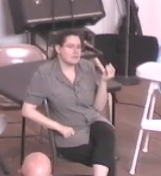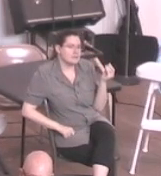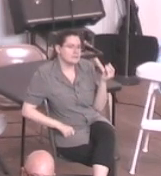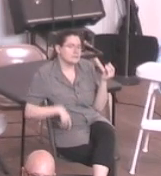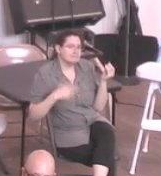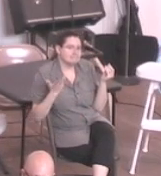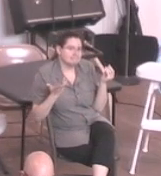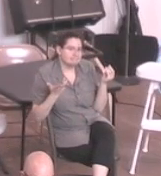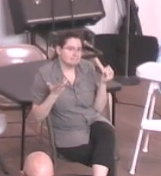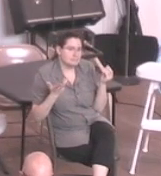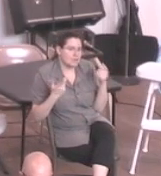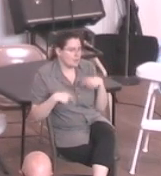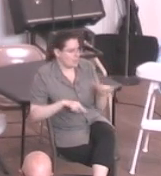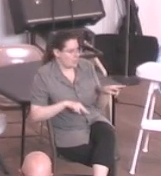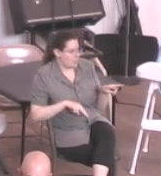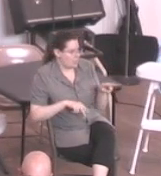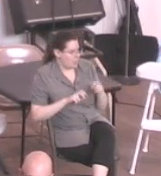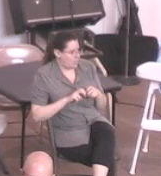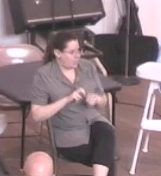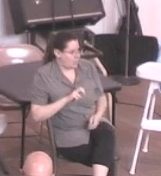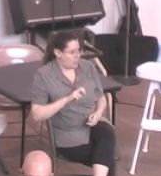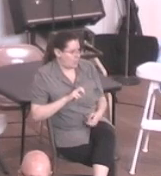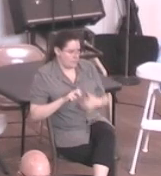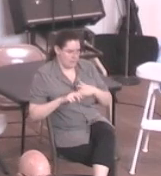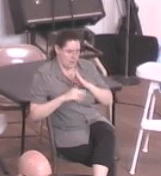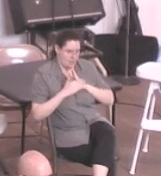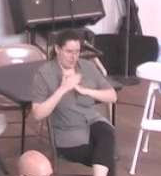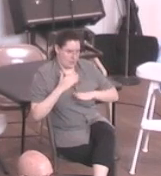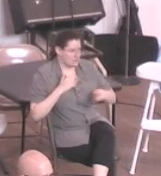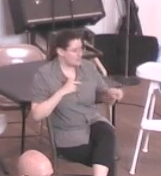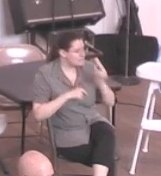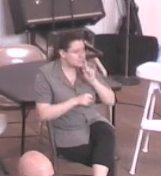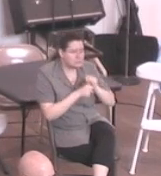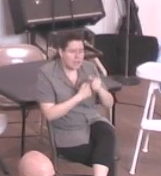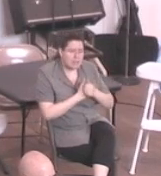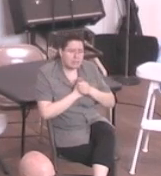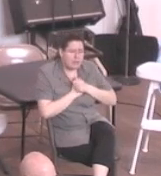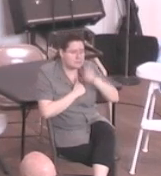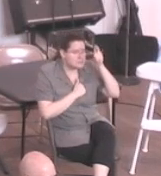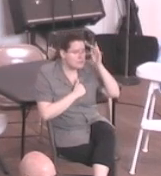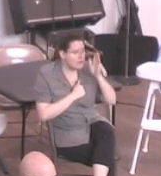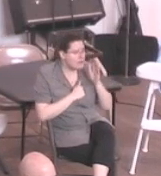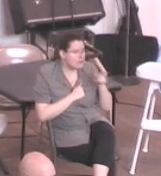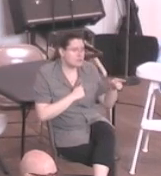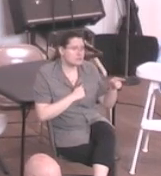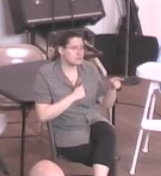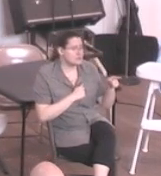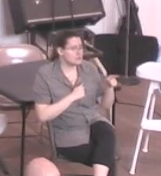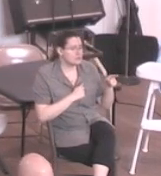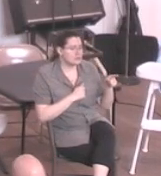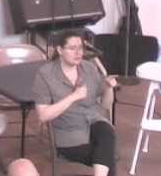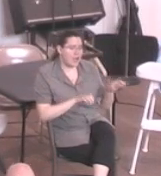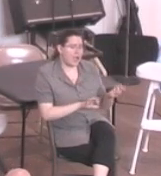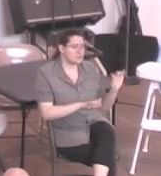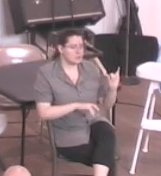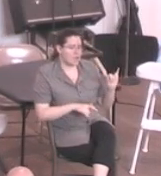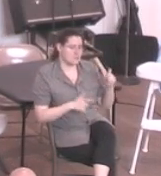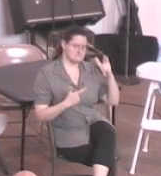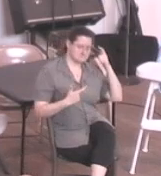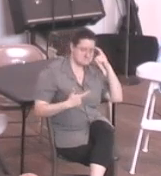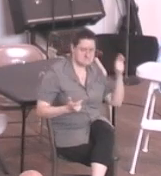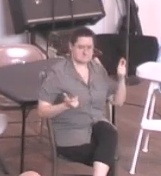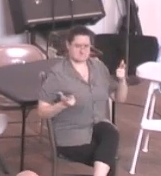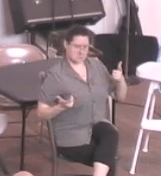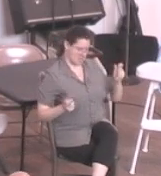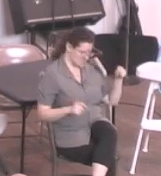it kind of humbles you when you sit around another guy that just loves the Lord, doesn't come across like, yeah, I